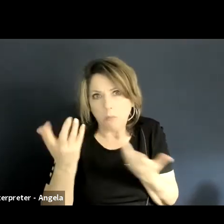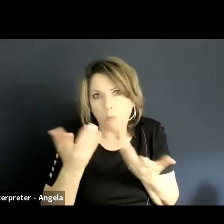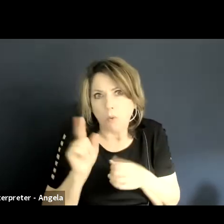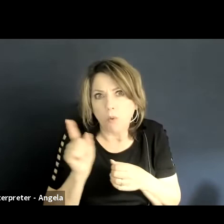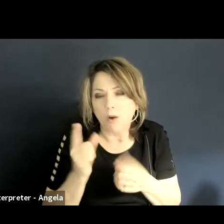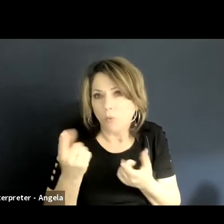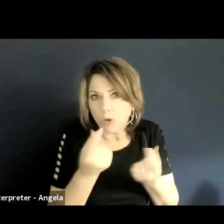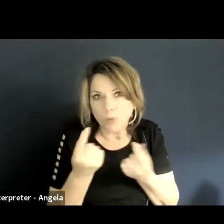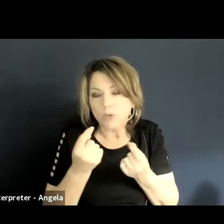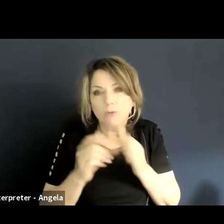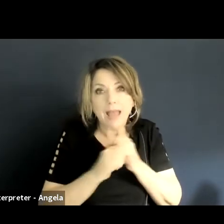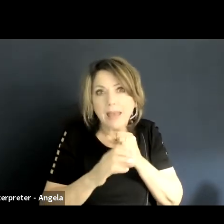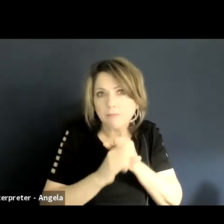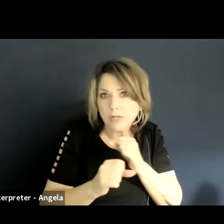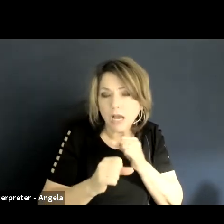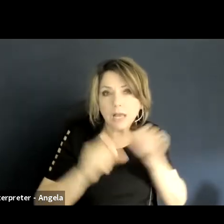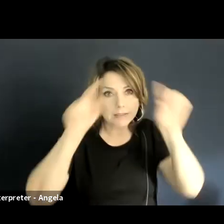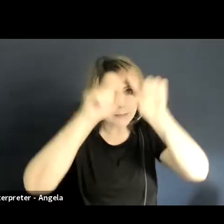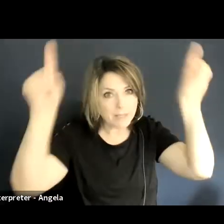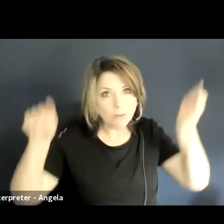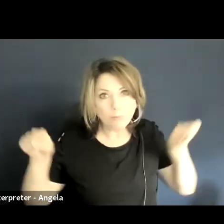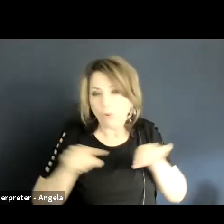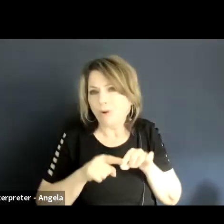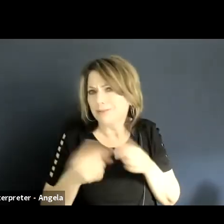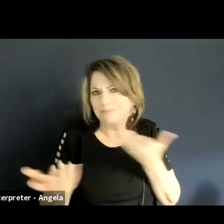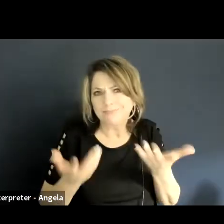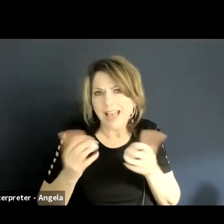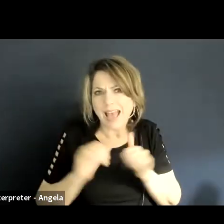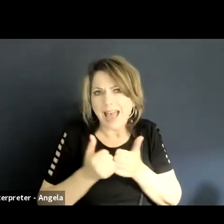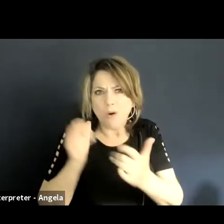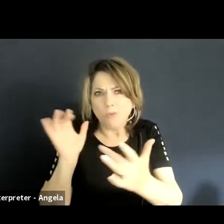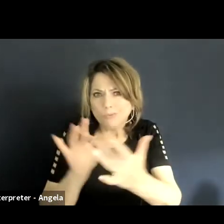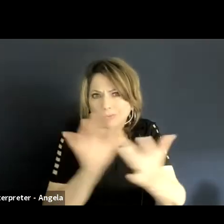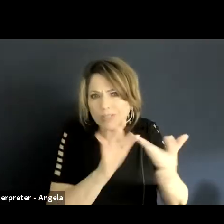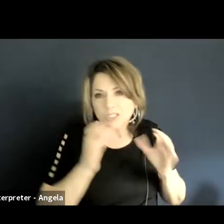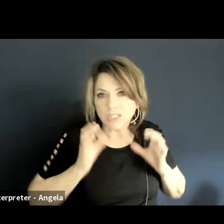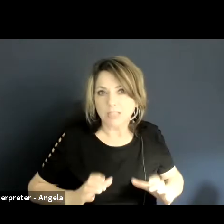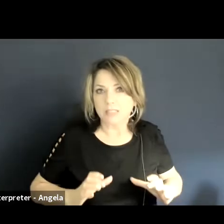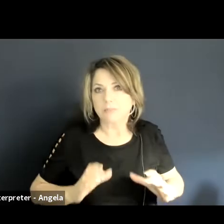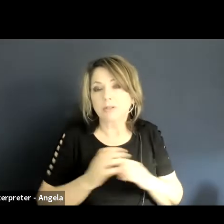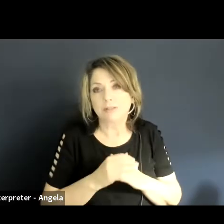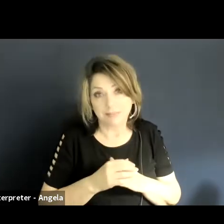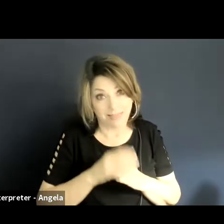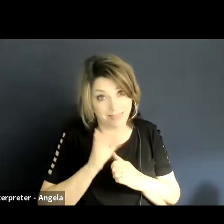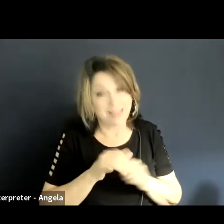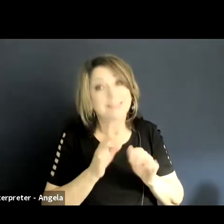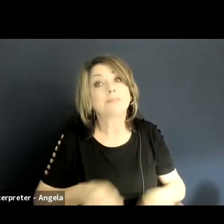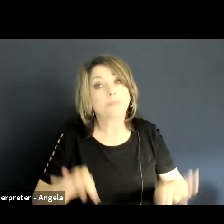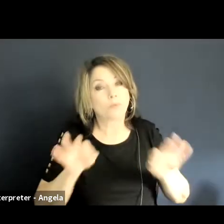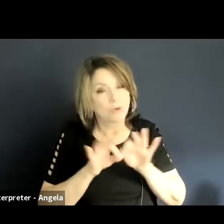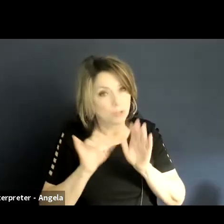What do we do? Advertisements on billboards? What's the way to reach our customers? Which is why it's so important to